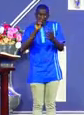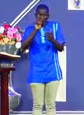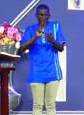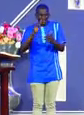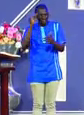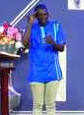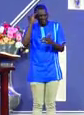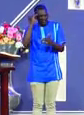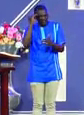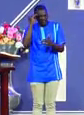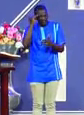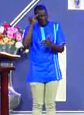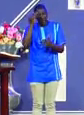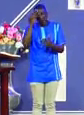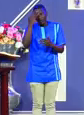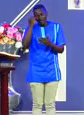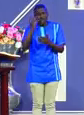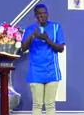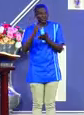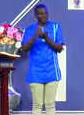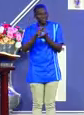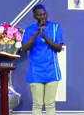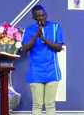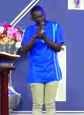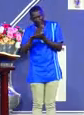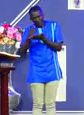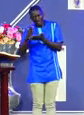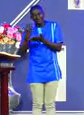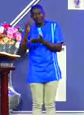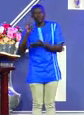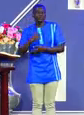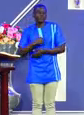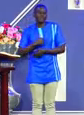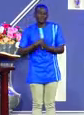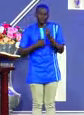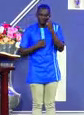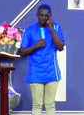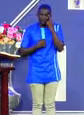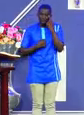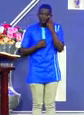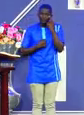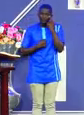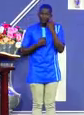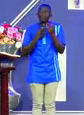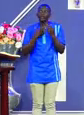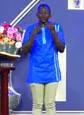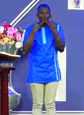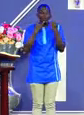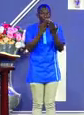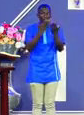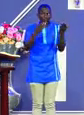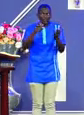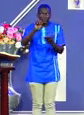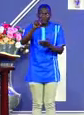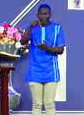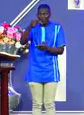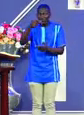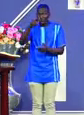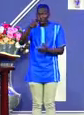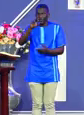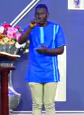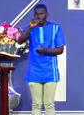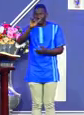of me. I want to tell you, Ephraim, our son,